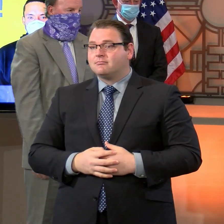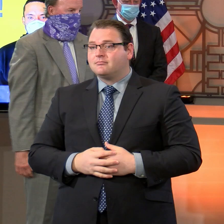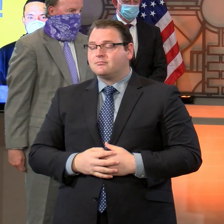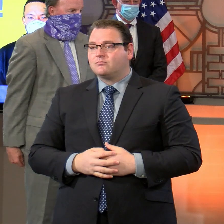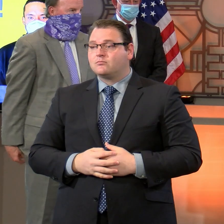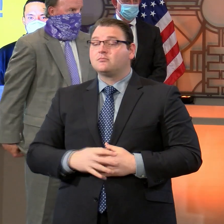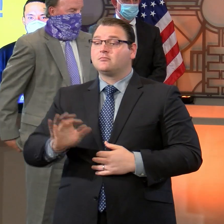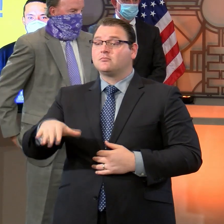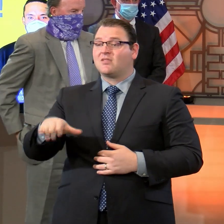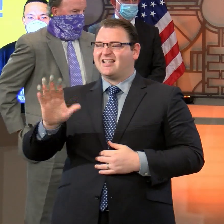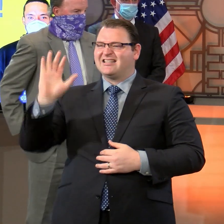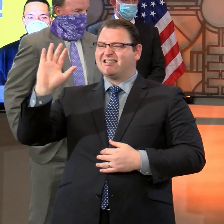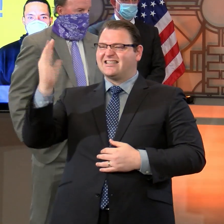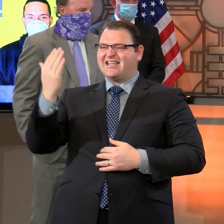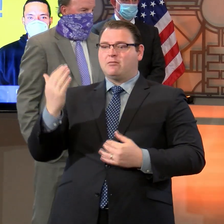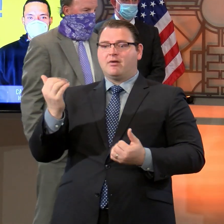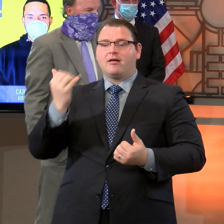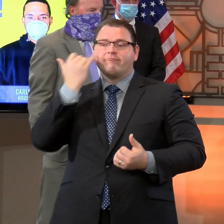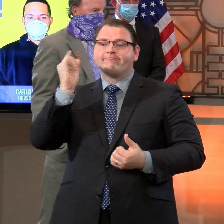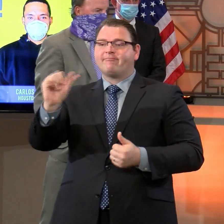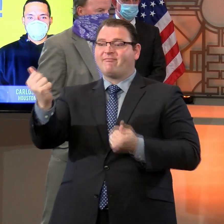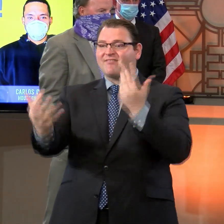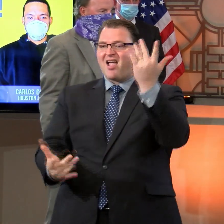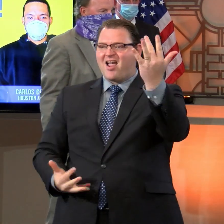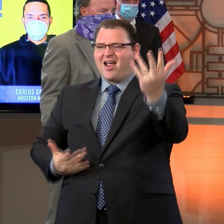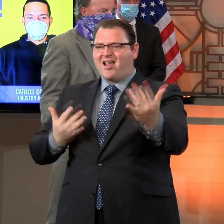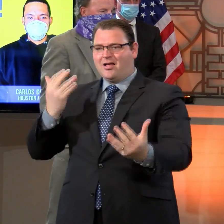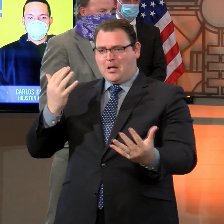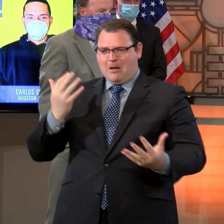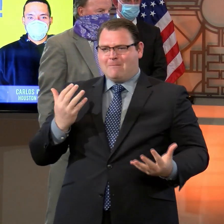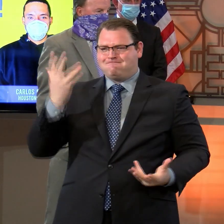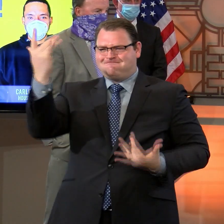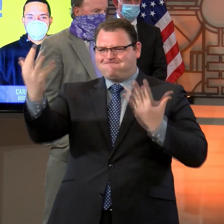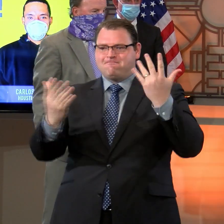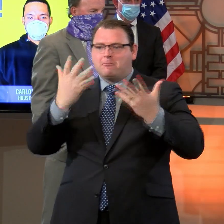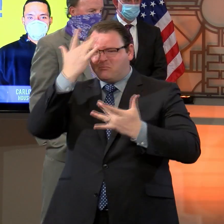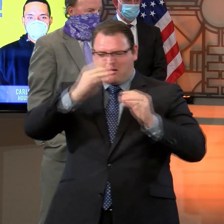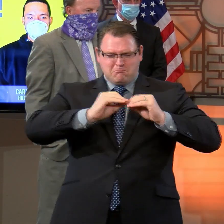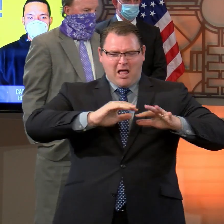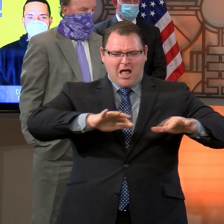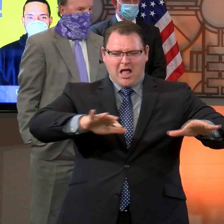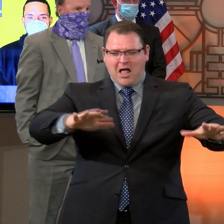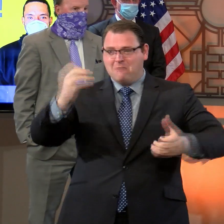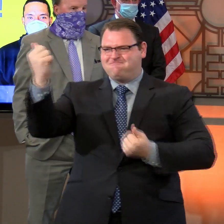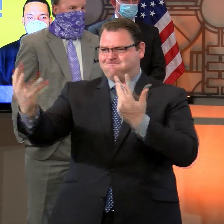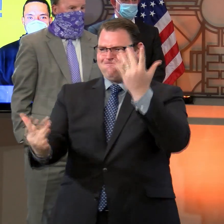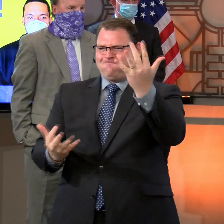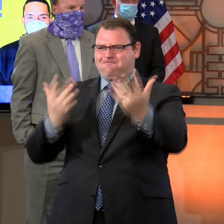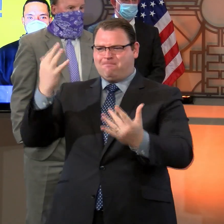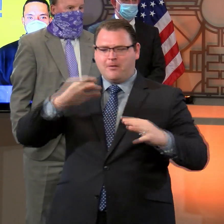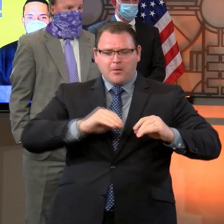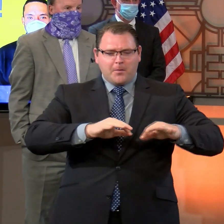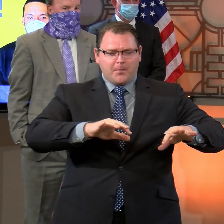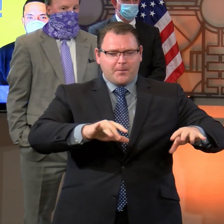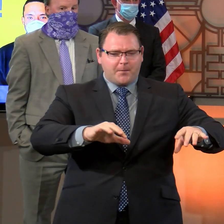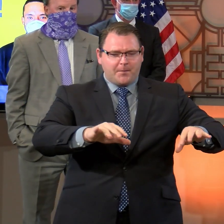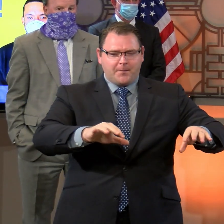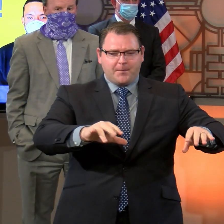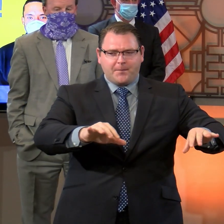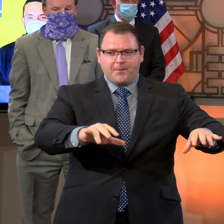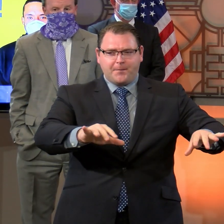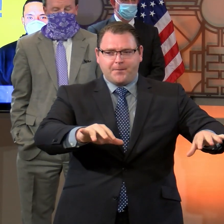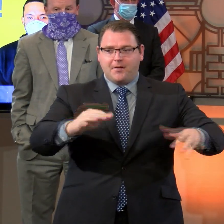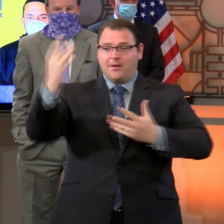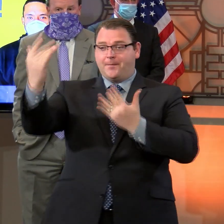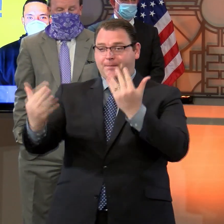flame may not be there as a part of this fire, but it doesn't mean that the fire is totally out. And so if you